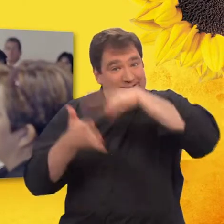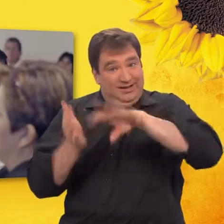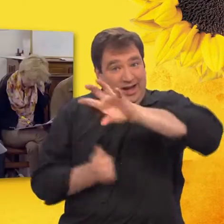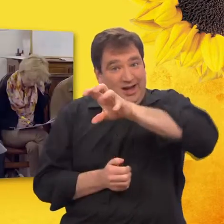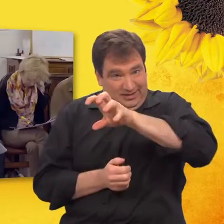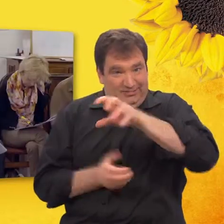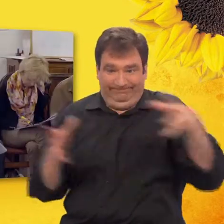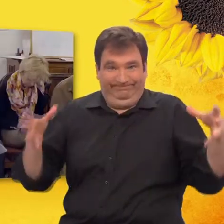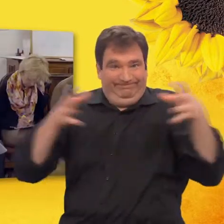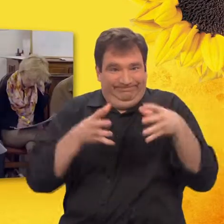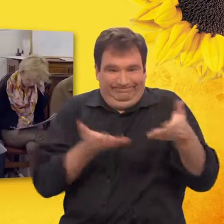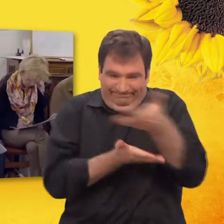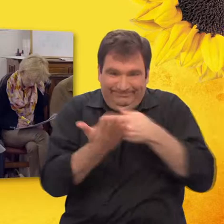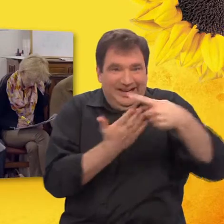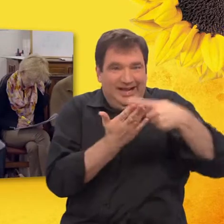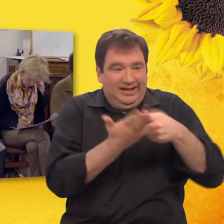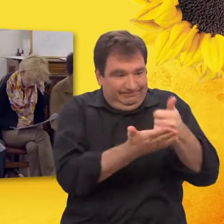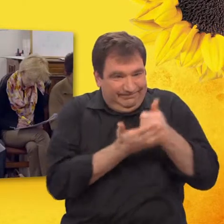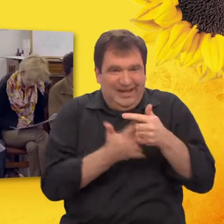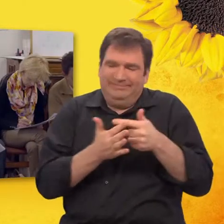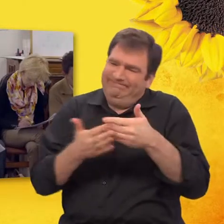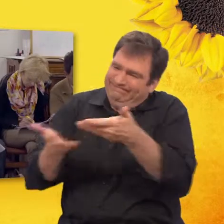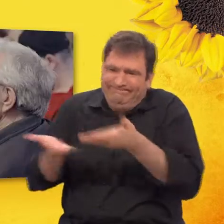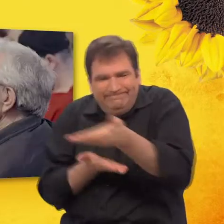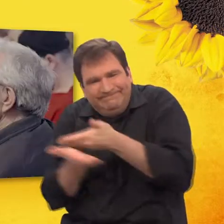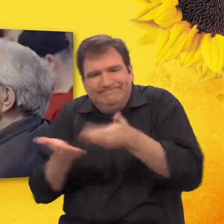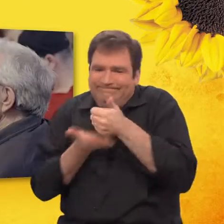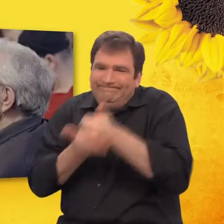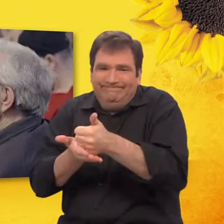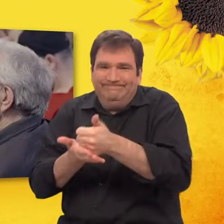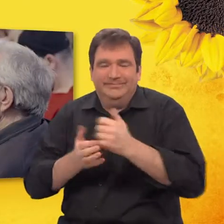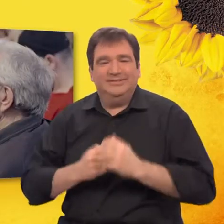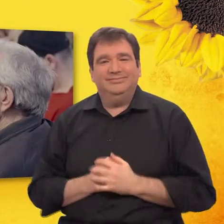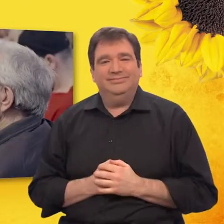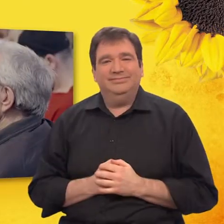of Catalans get together looking for legal advice and comfort.